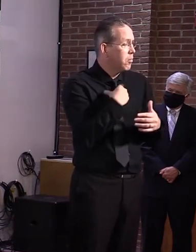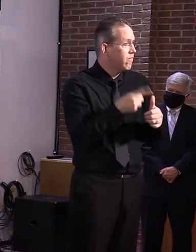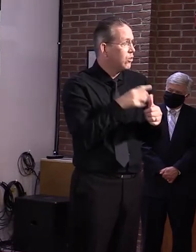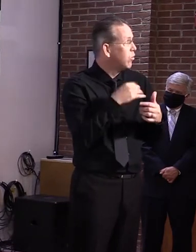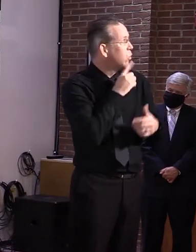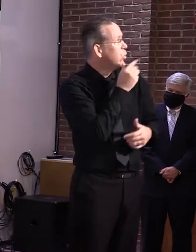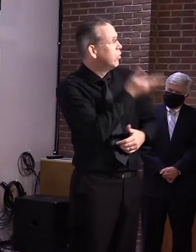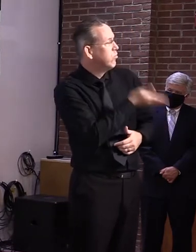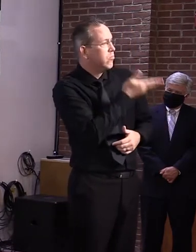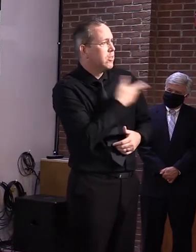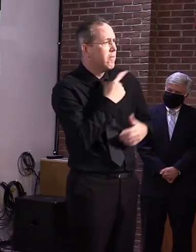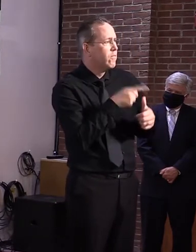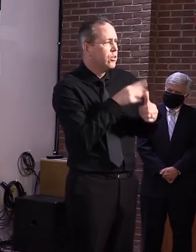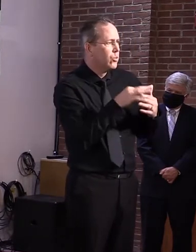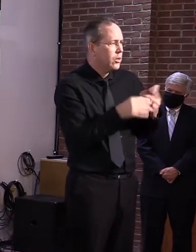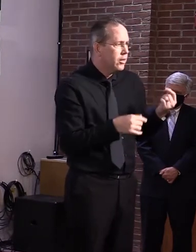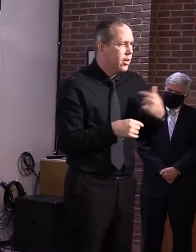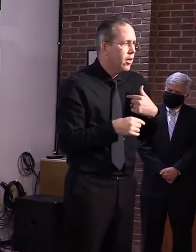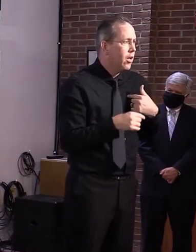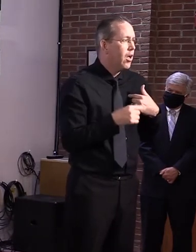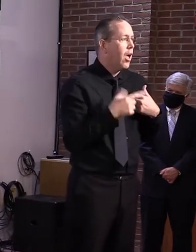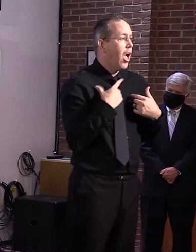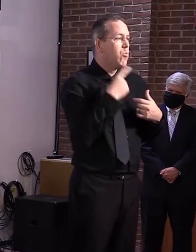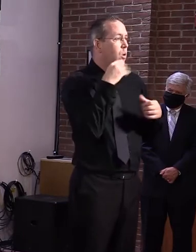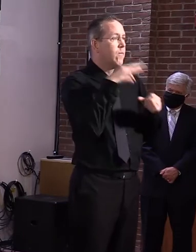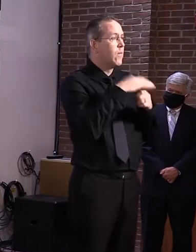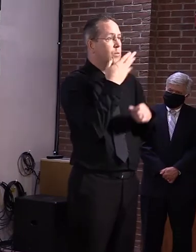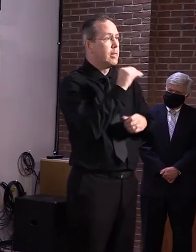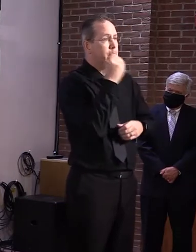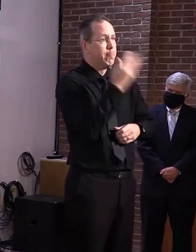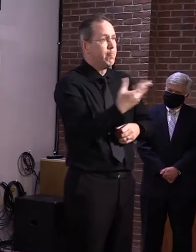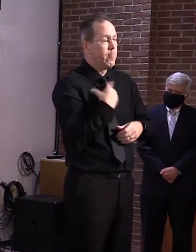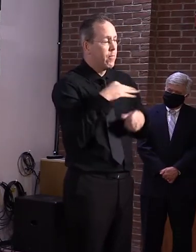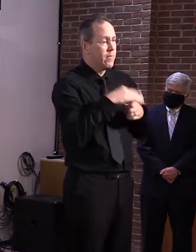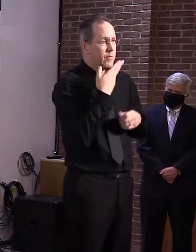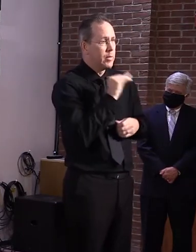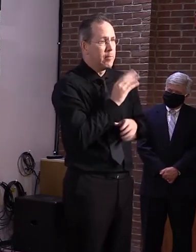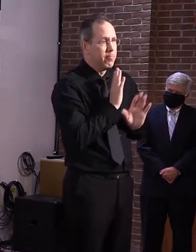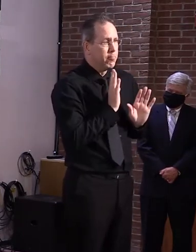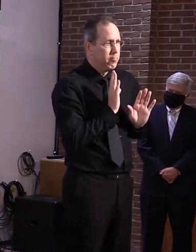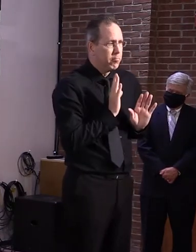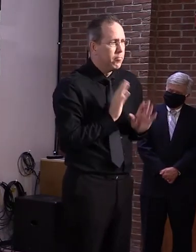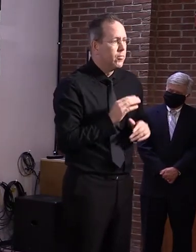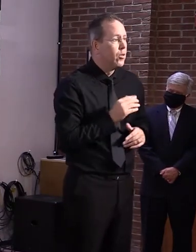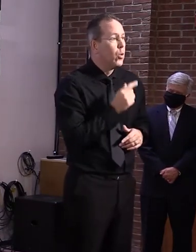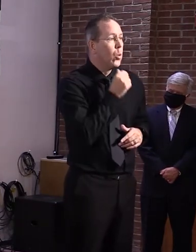But I haven't made a decision as to who I will vote for.